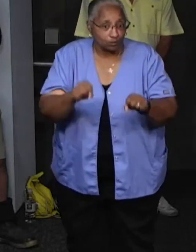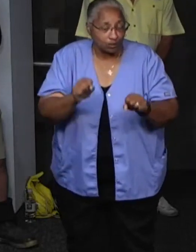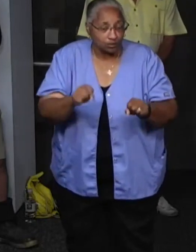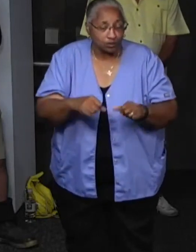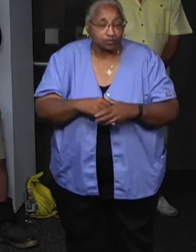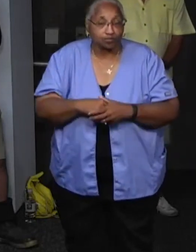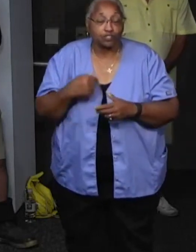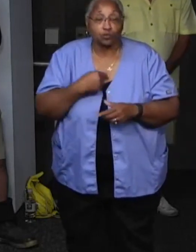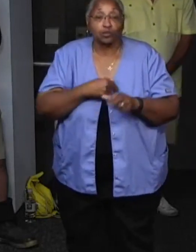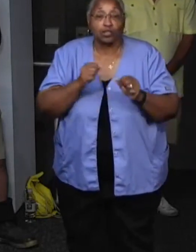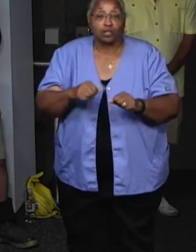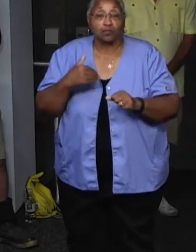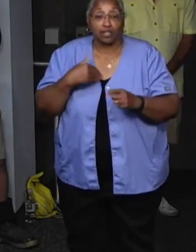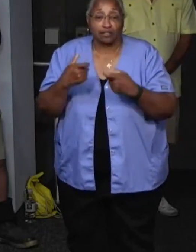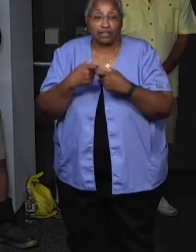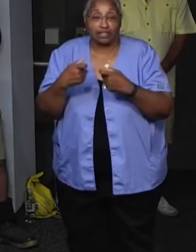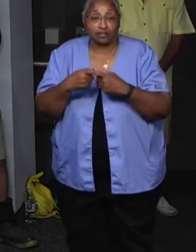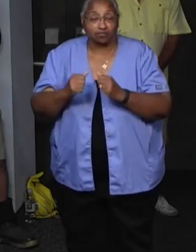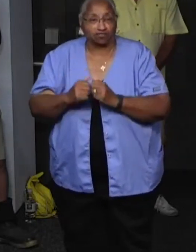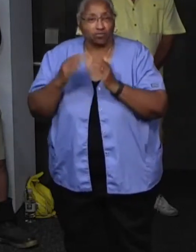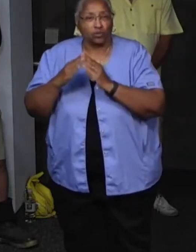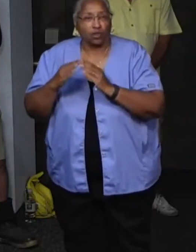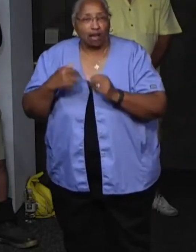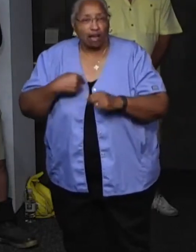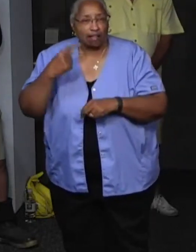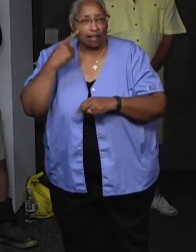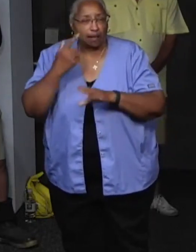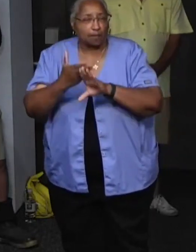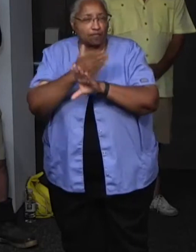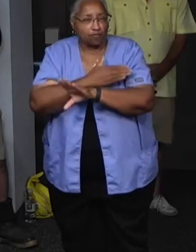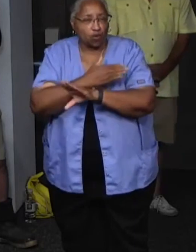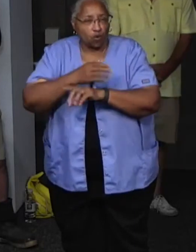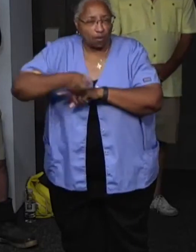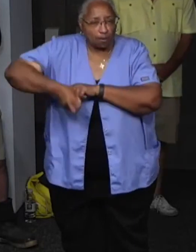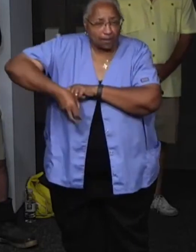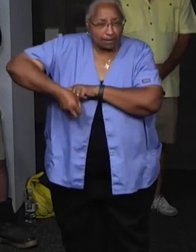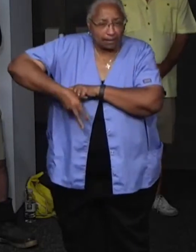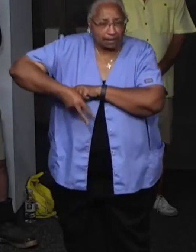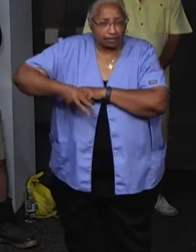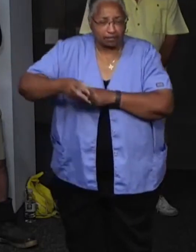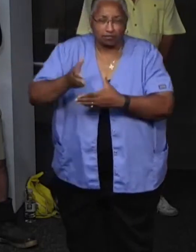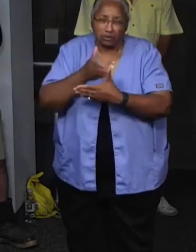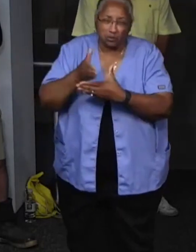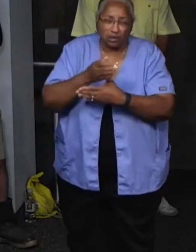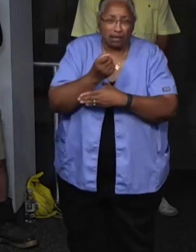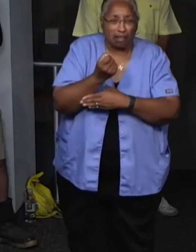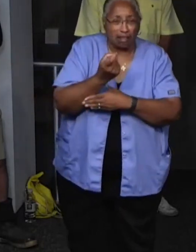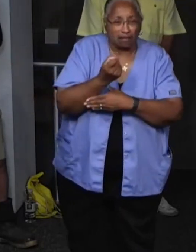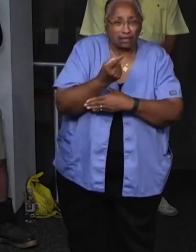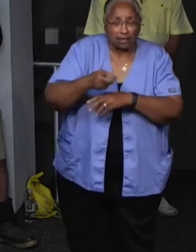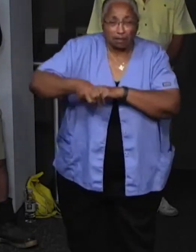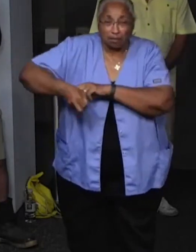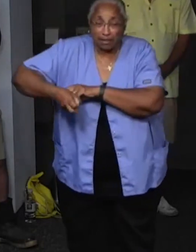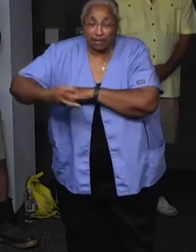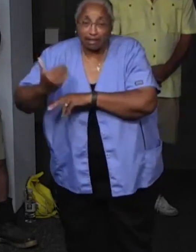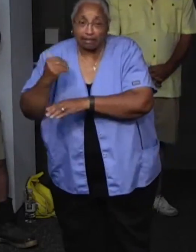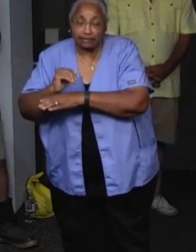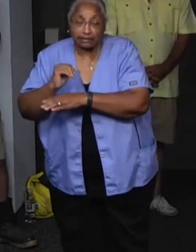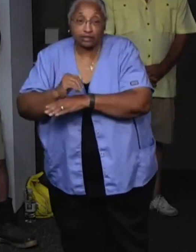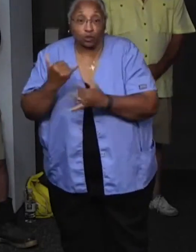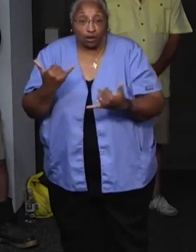have power restored. I think it was before midnight, after 11, sometime between 11 and midnight. So we are on full Entergy